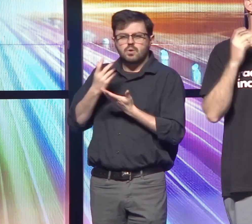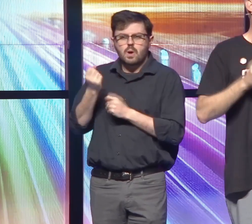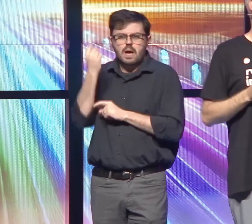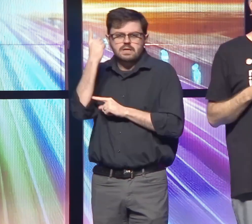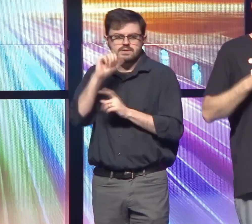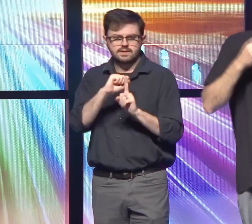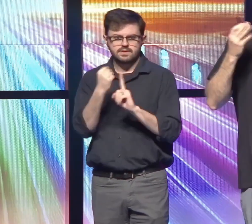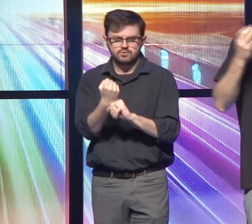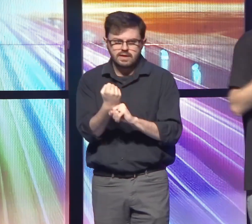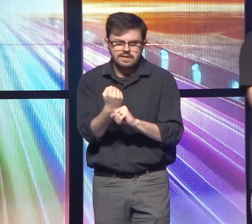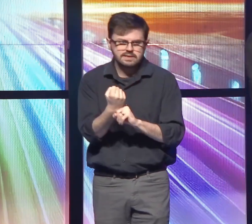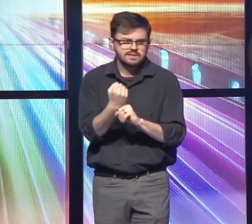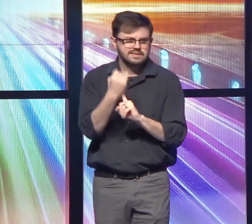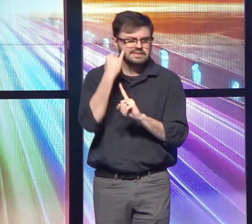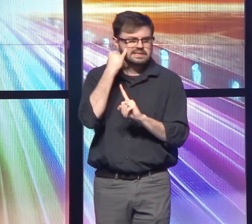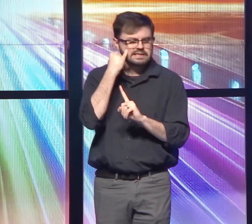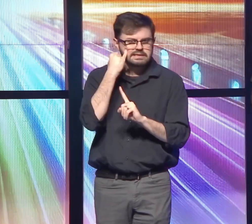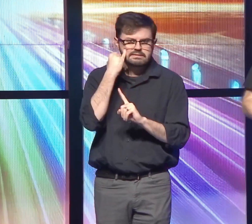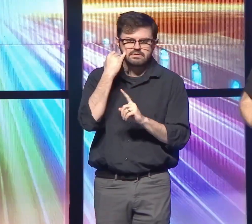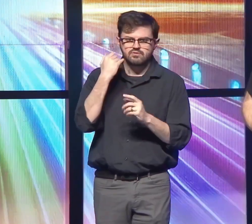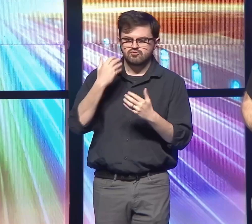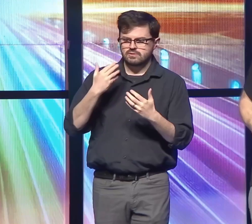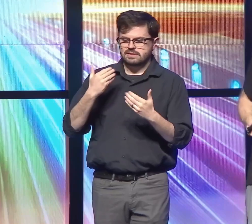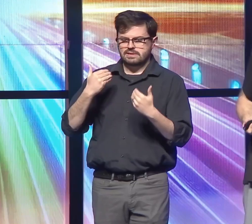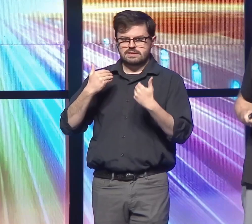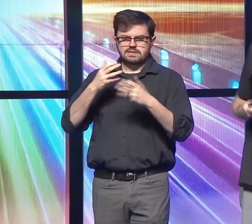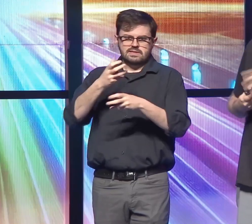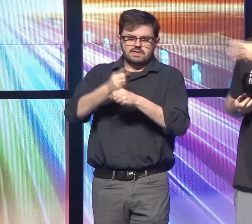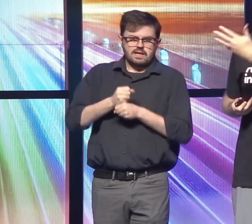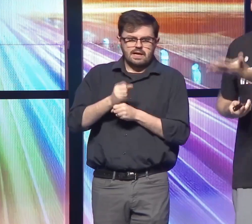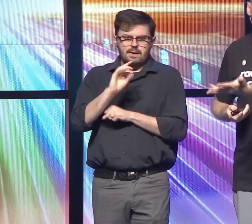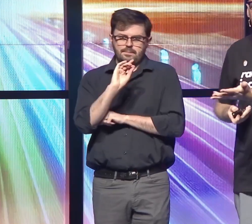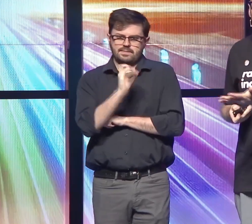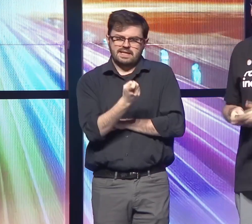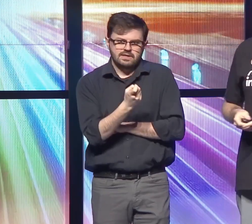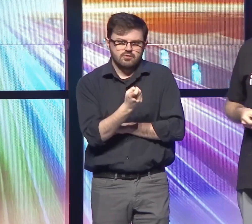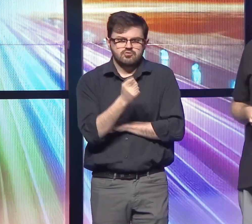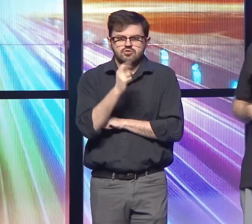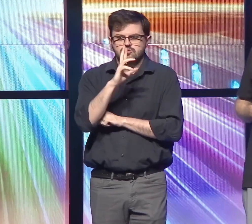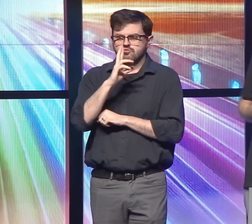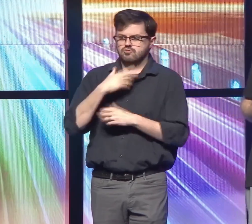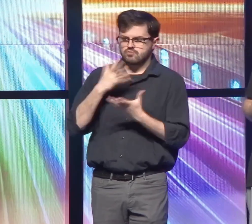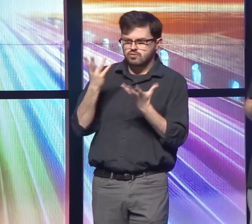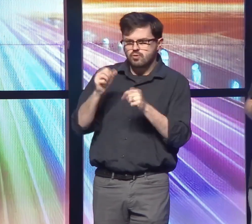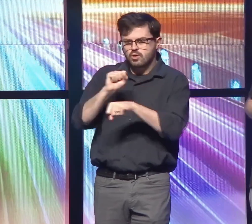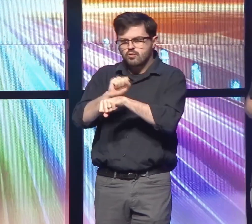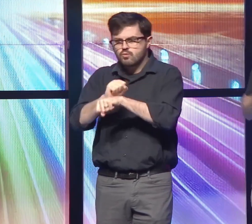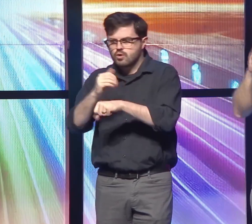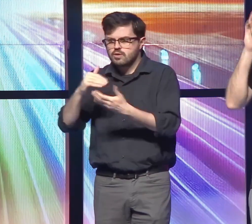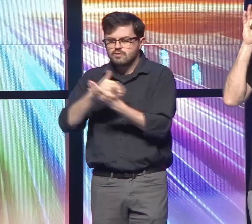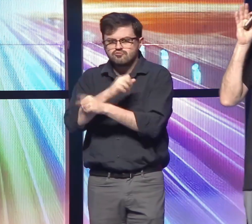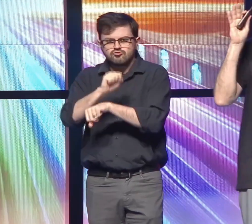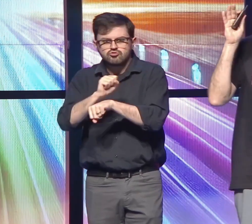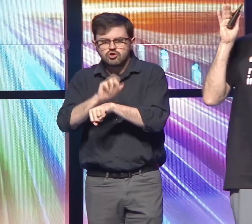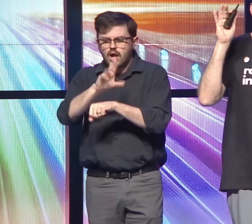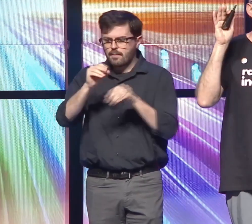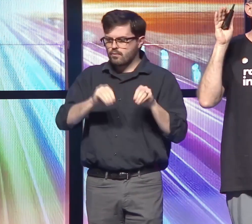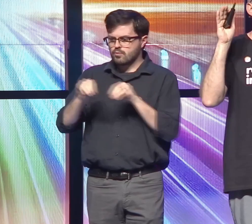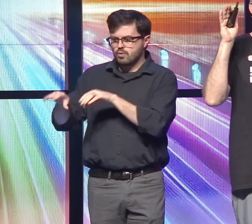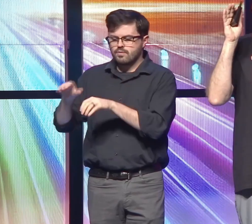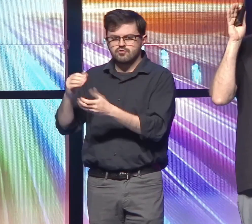or maybe we're thinking about going to work at a new place, maybe moving to a new neighborhood, right? And so we have